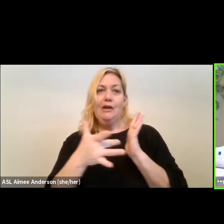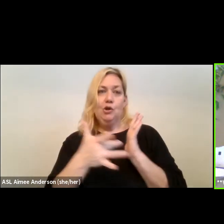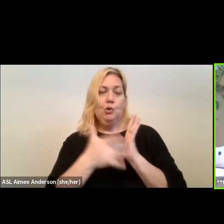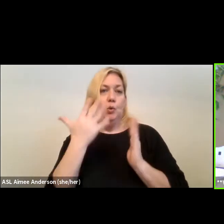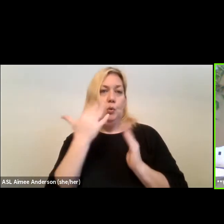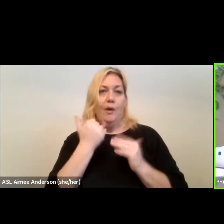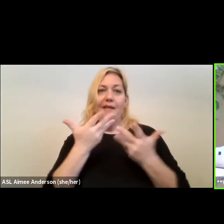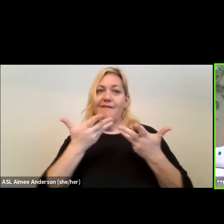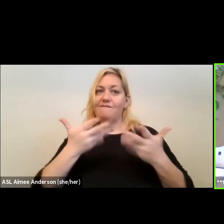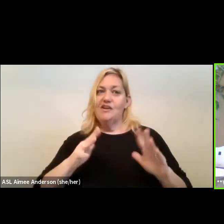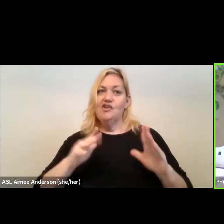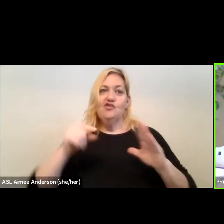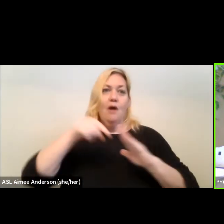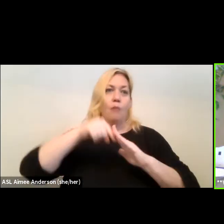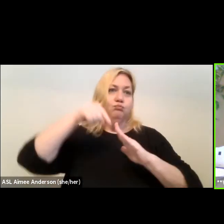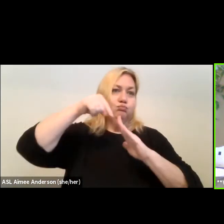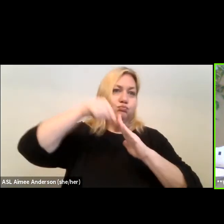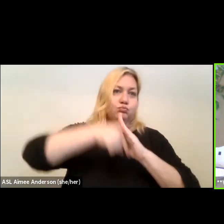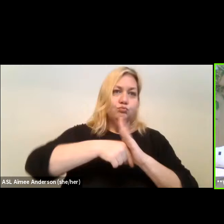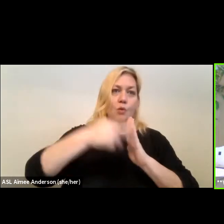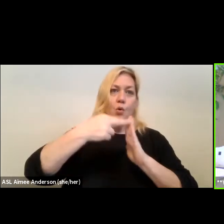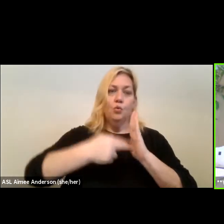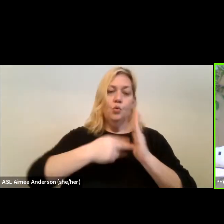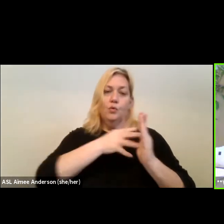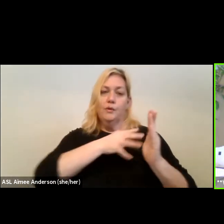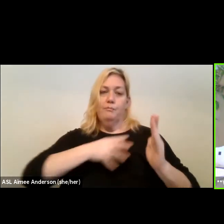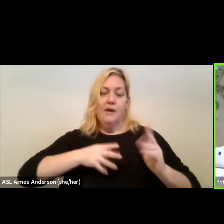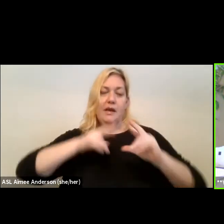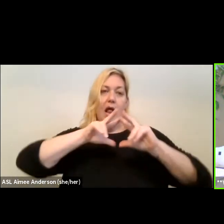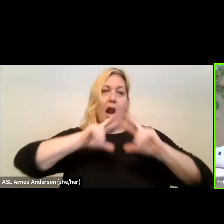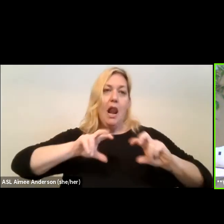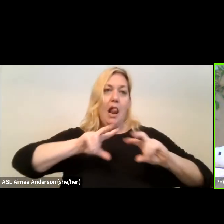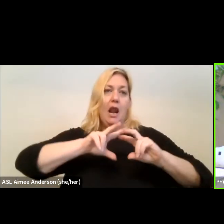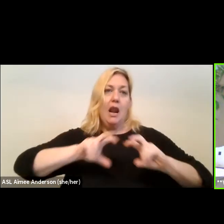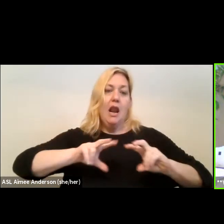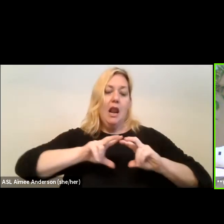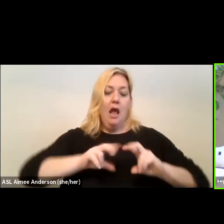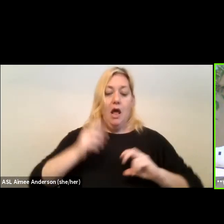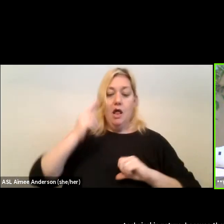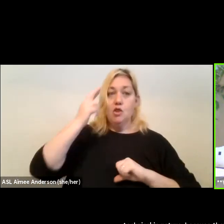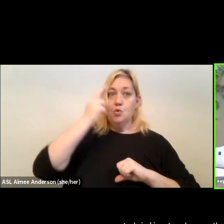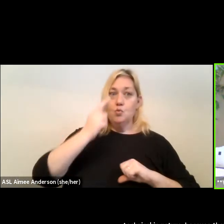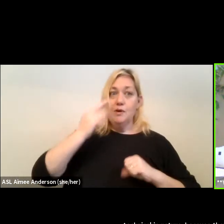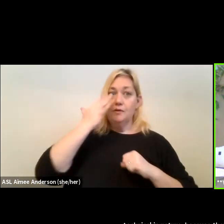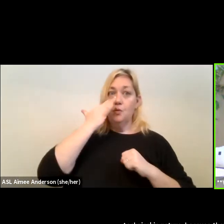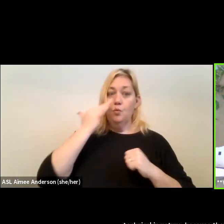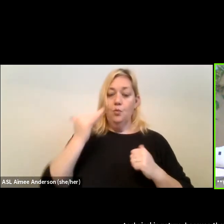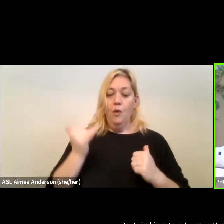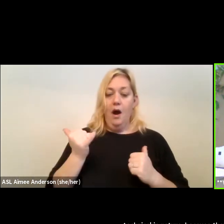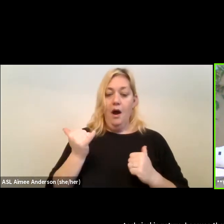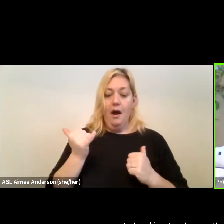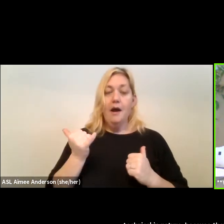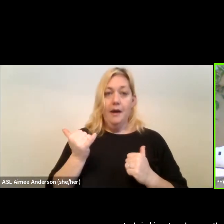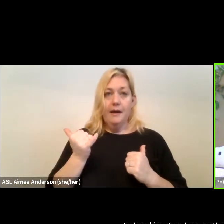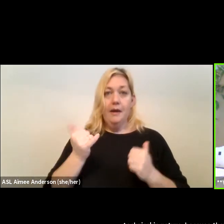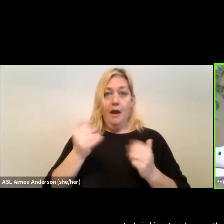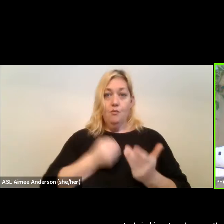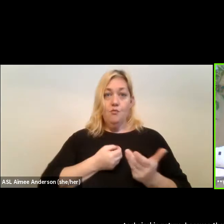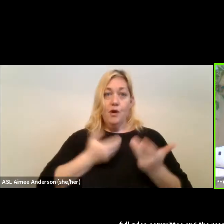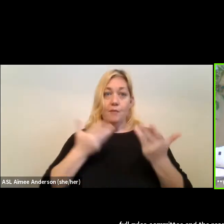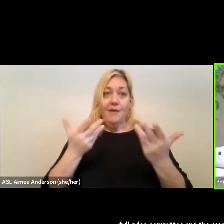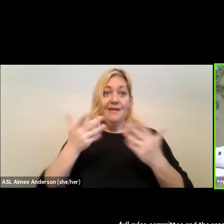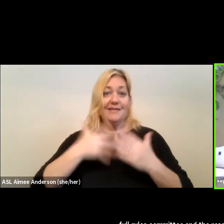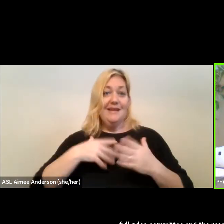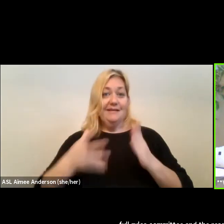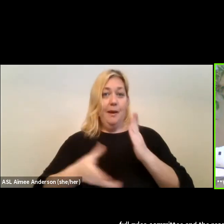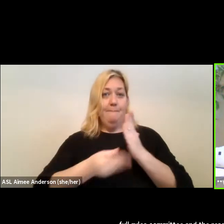the full Rules Committee. And the reason I would recommend not doing that is because these amendments, the